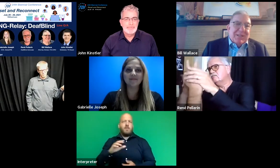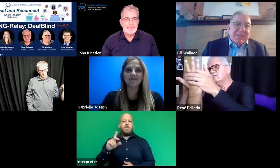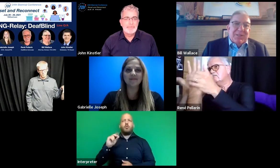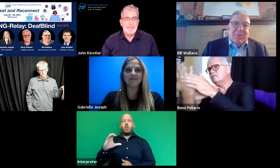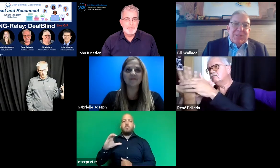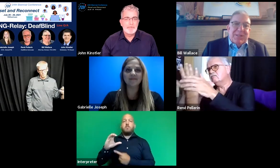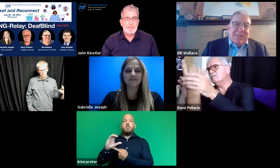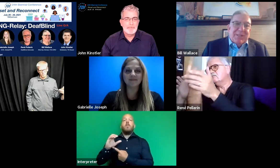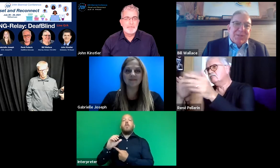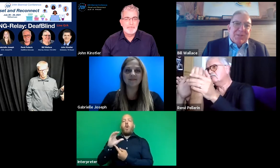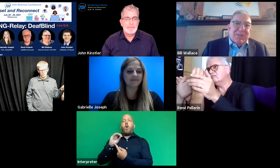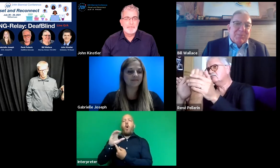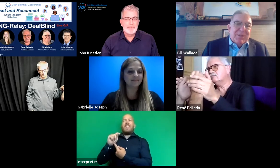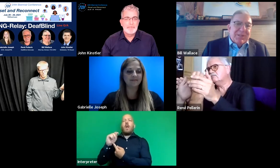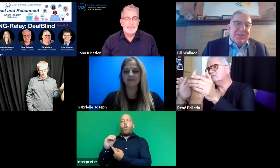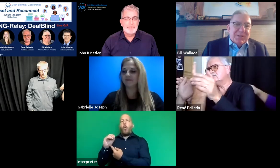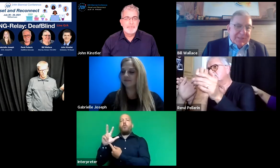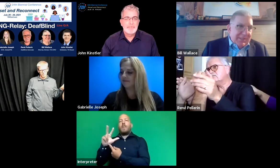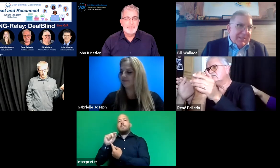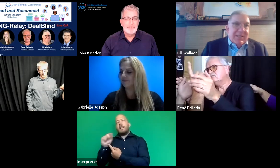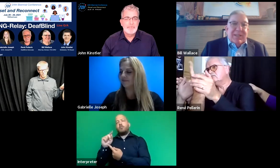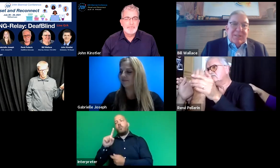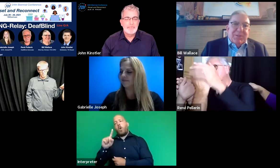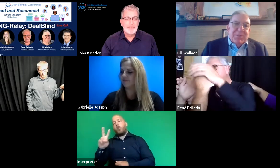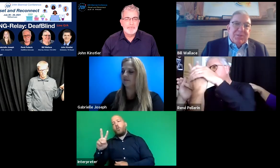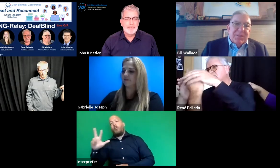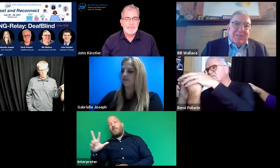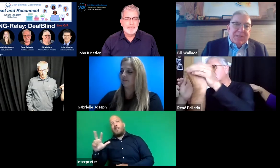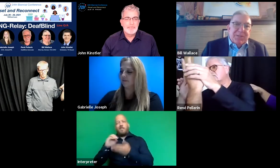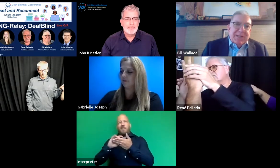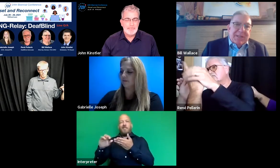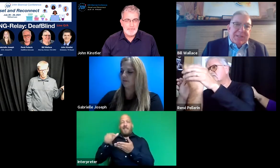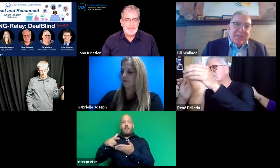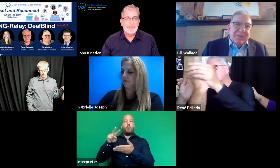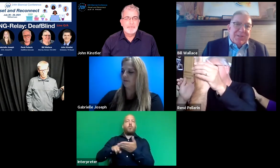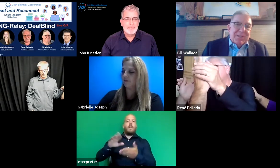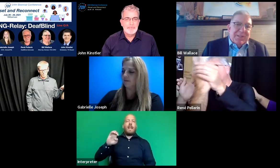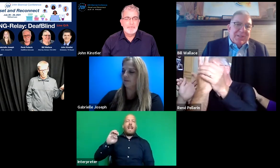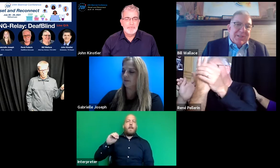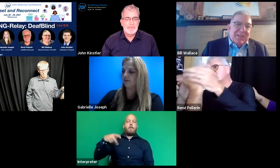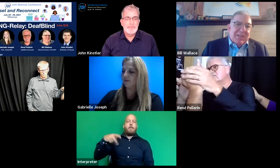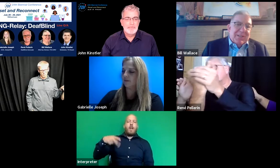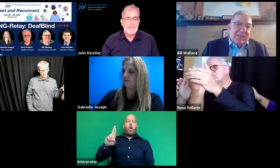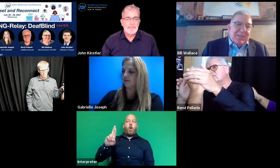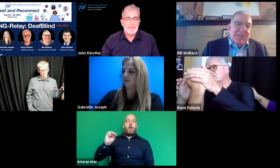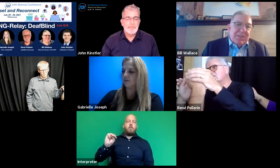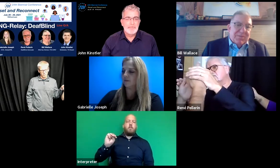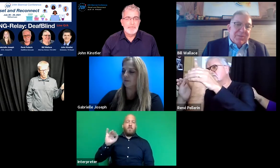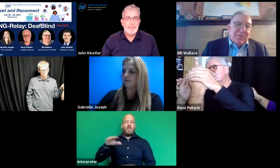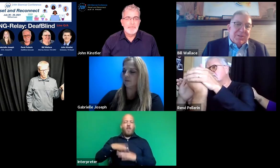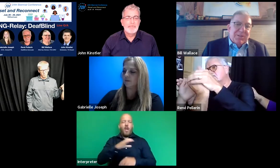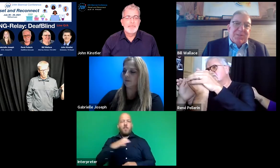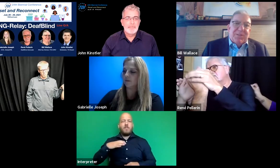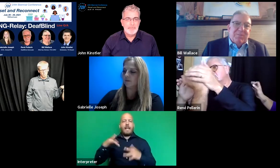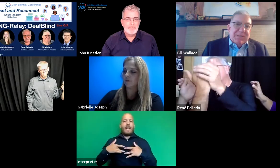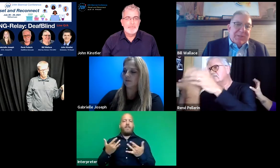03-123. You can read the NPRM on the Commission's events page under the agenda